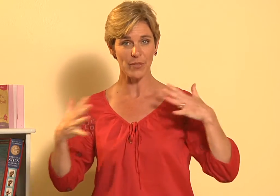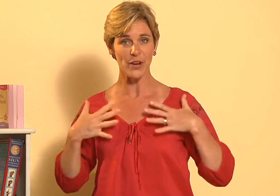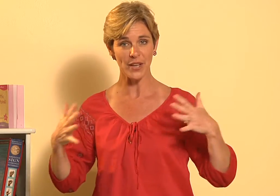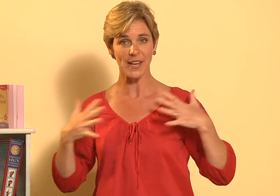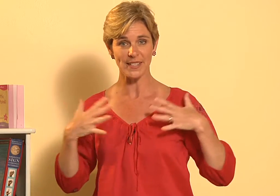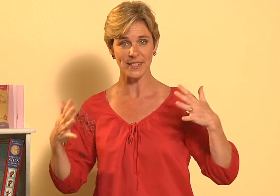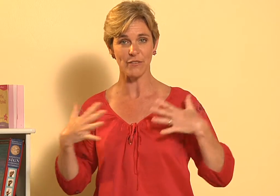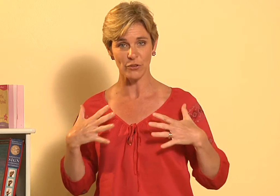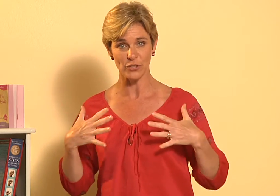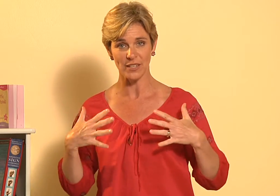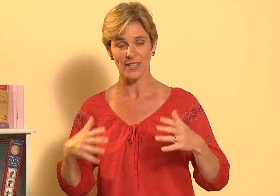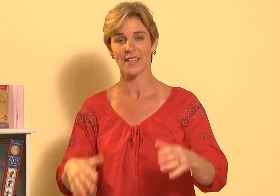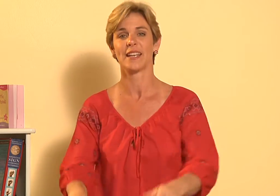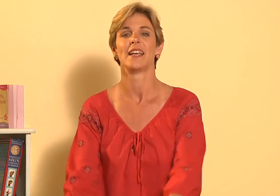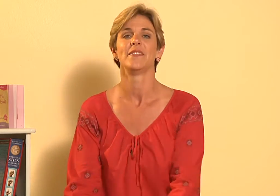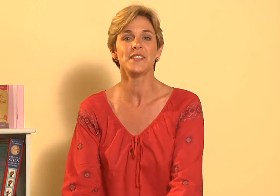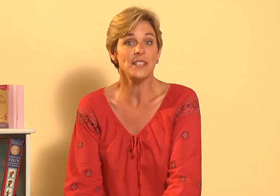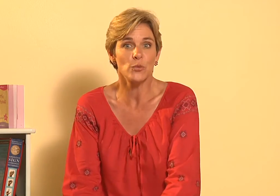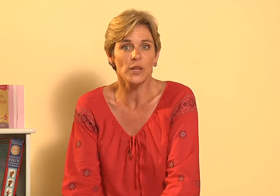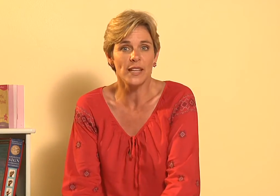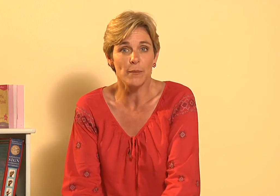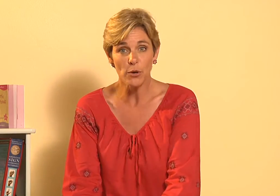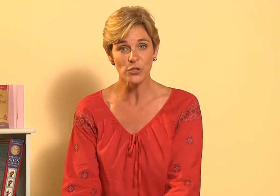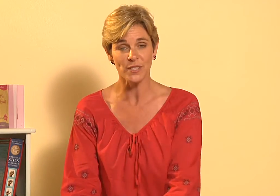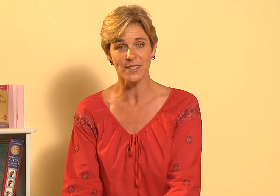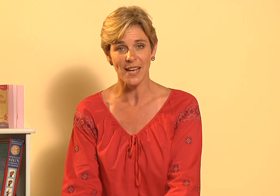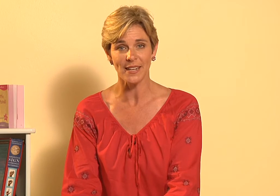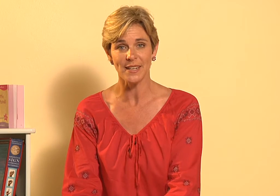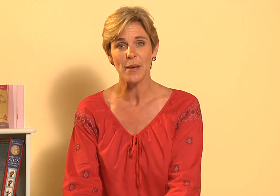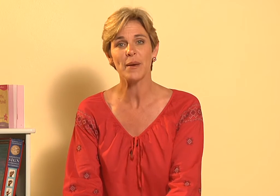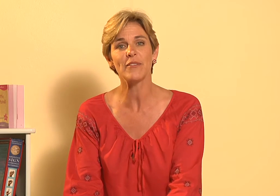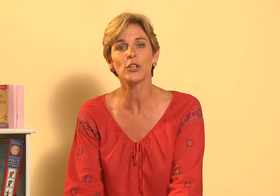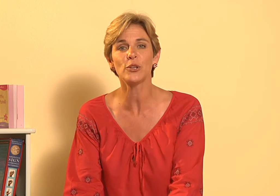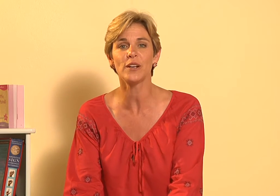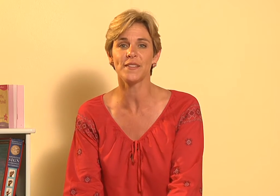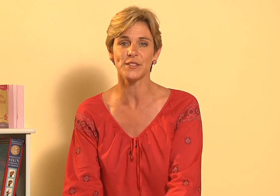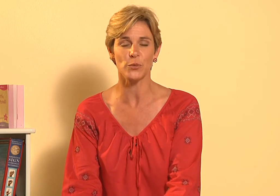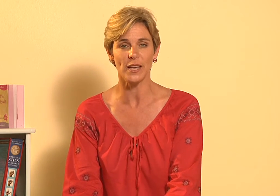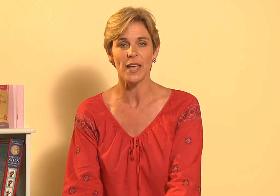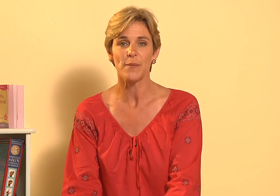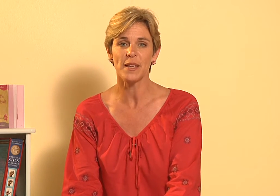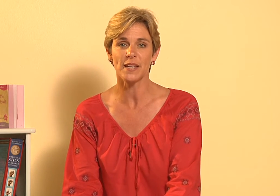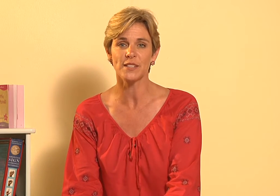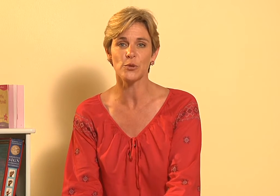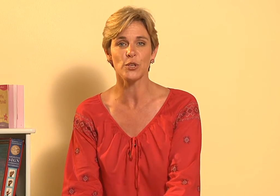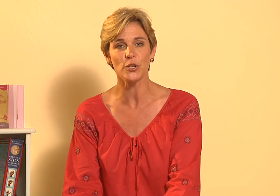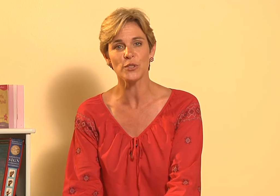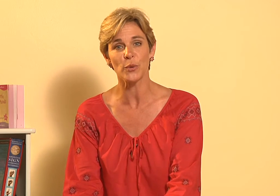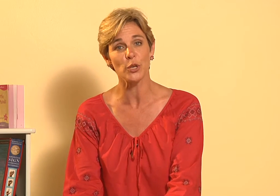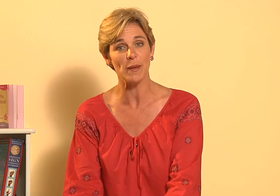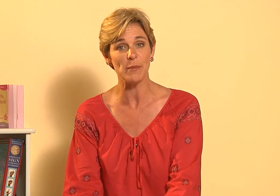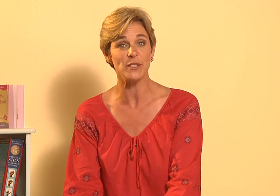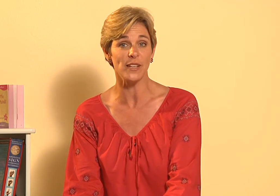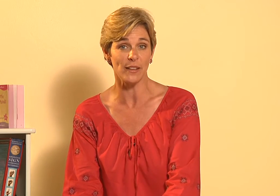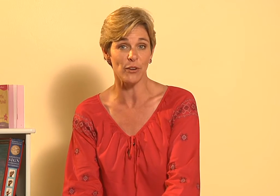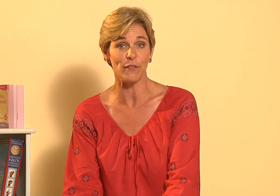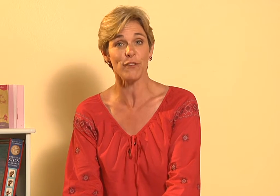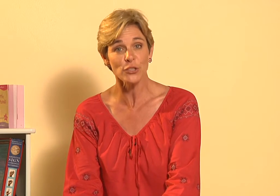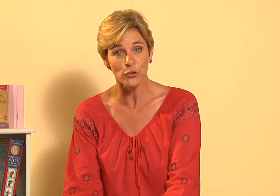the non-ASL version. This isn't really an emotion sign, but I've included it this week because you can use it when your baby's feeling very